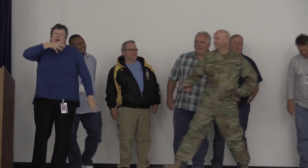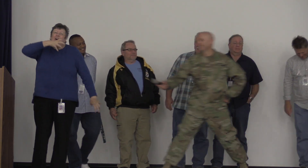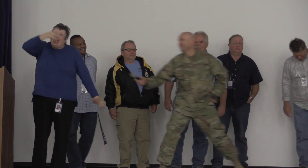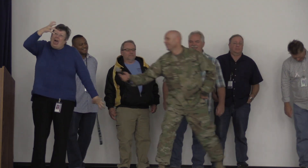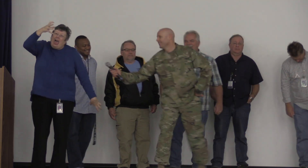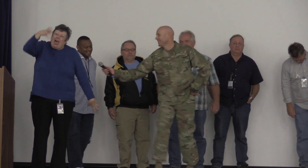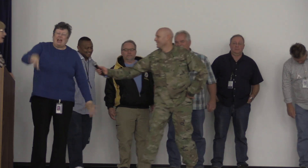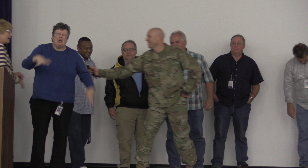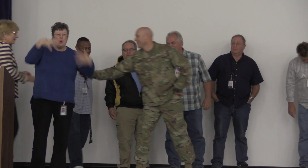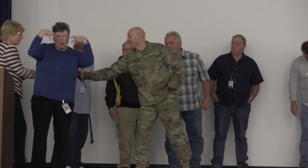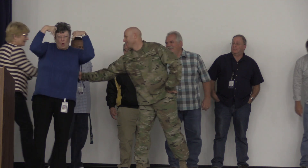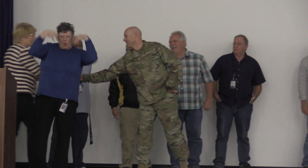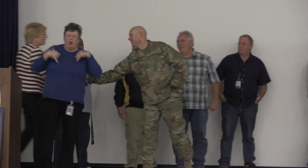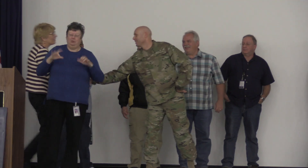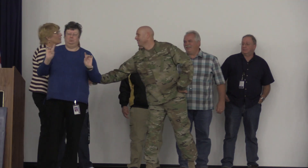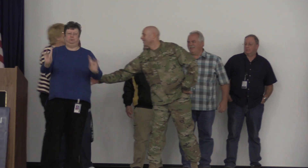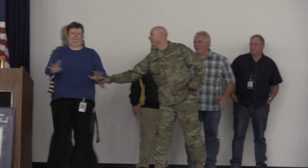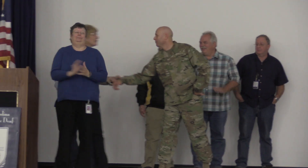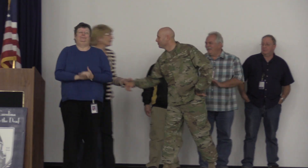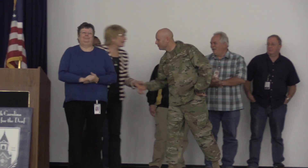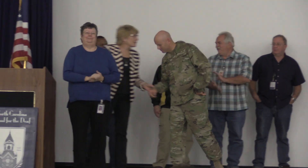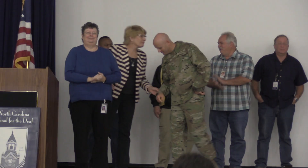Thank you.